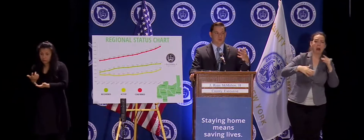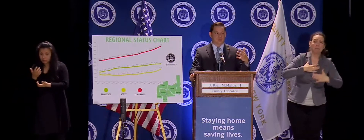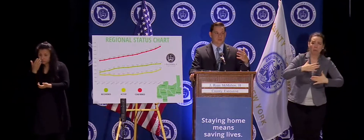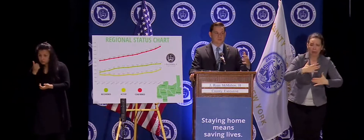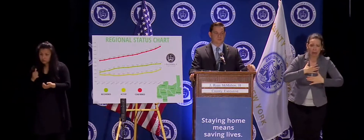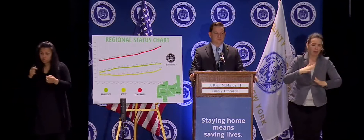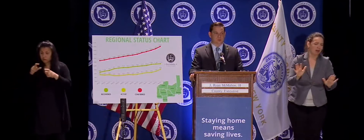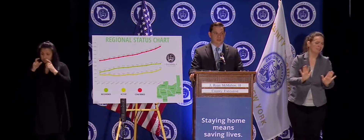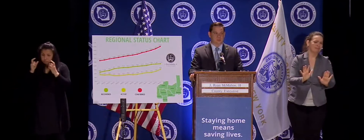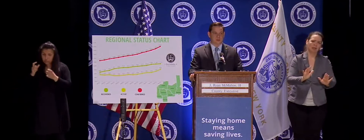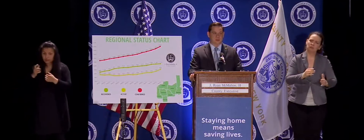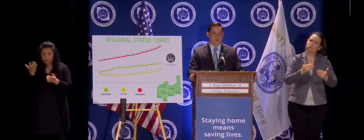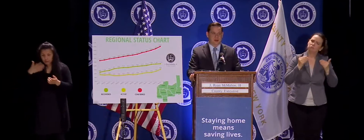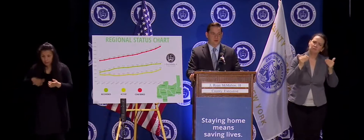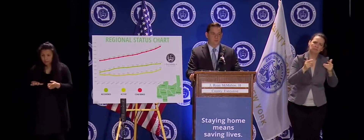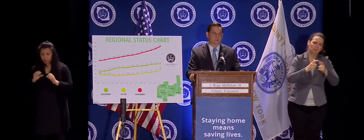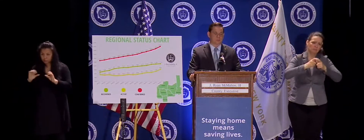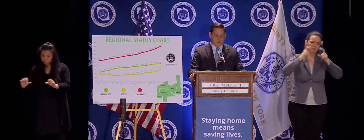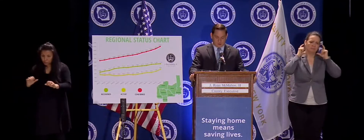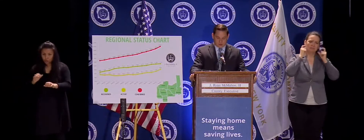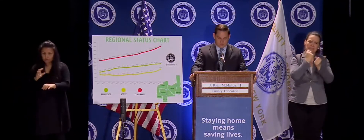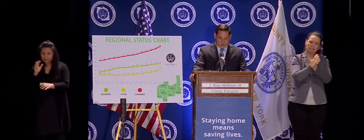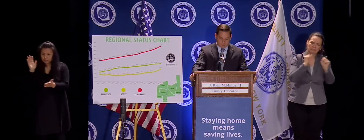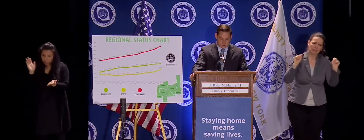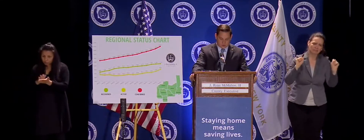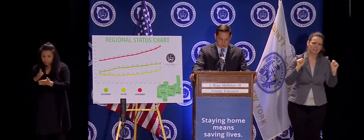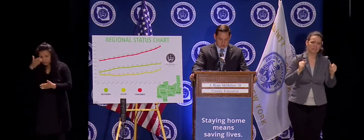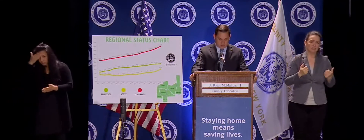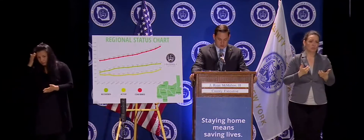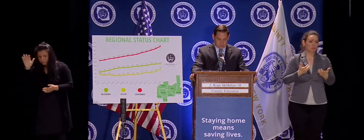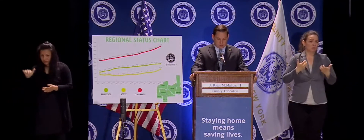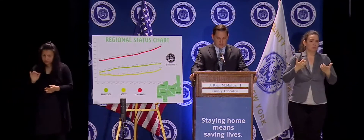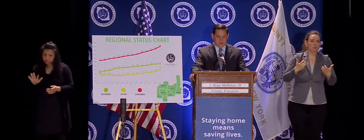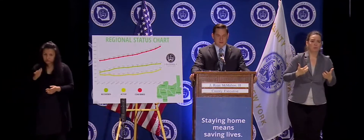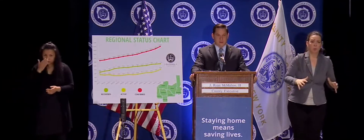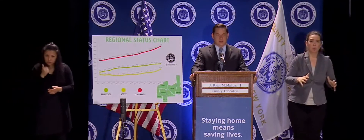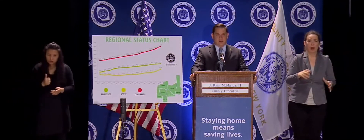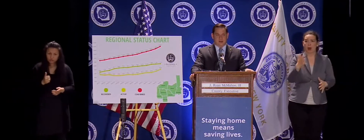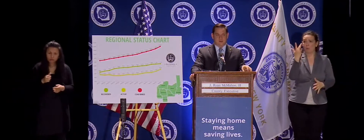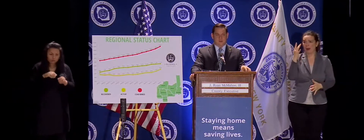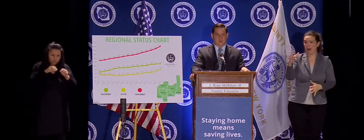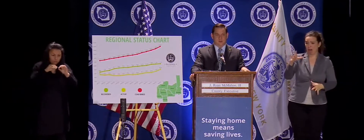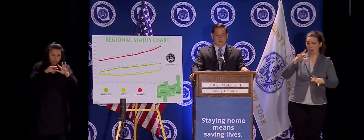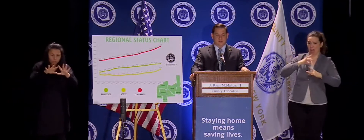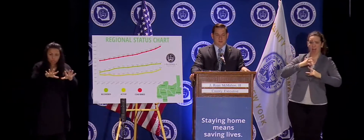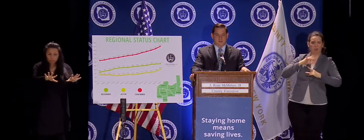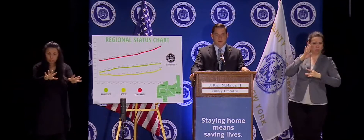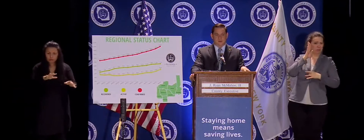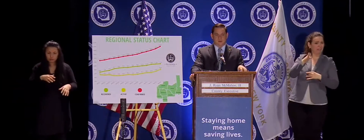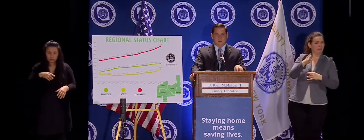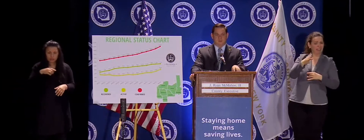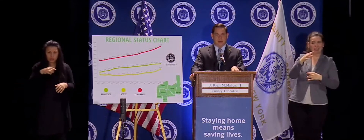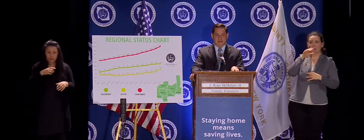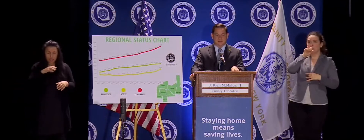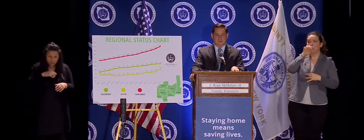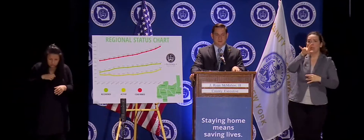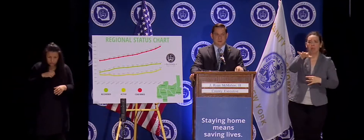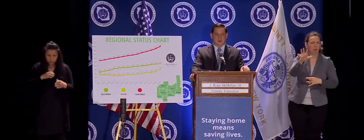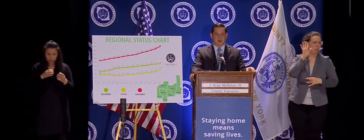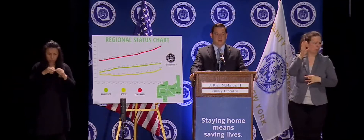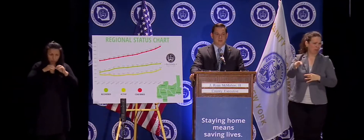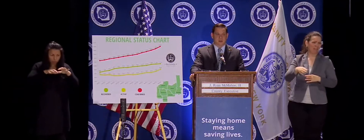and mucus transmitted into the air. So certainly, please, social distancing,